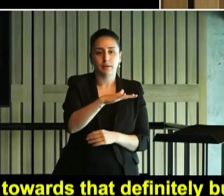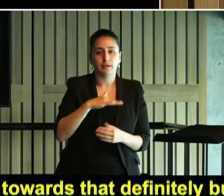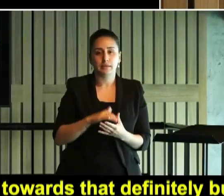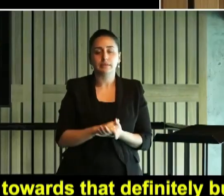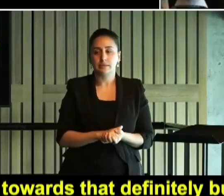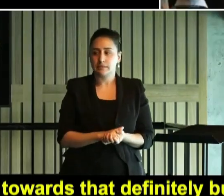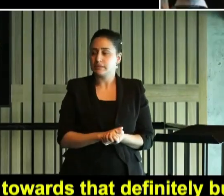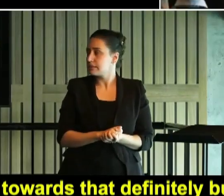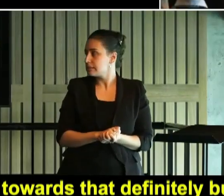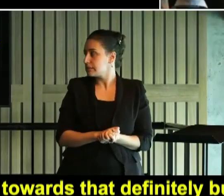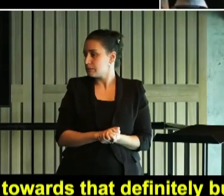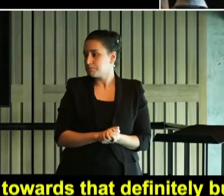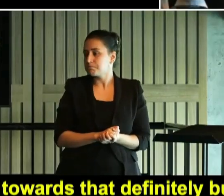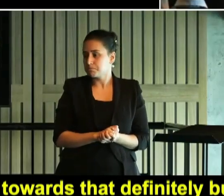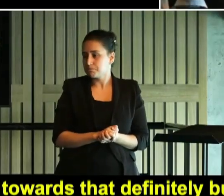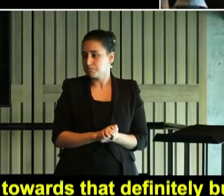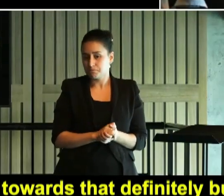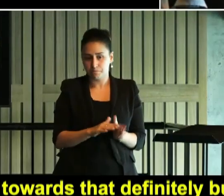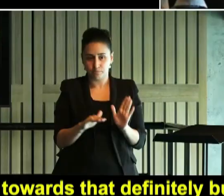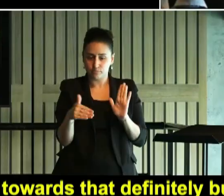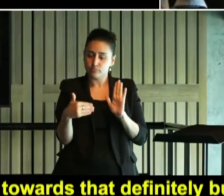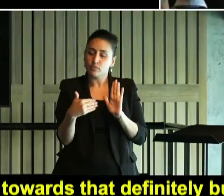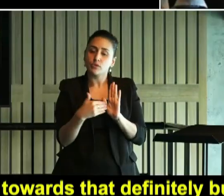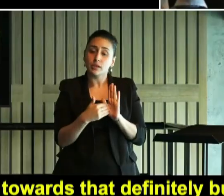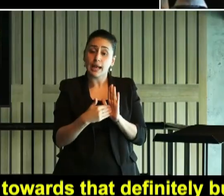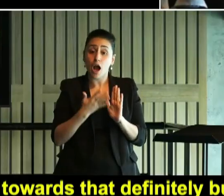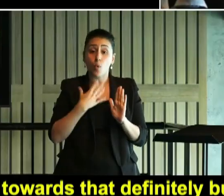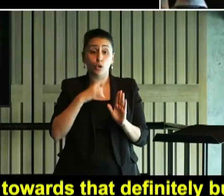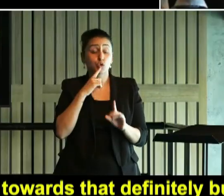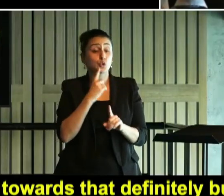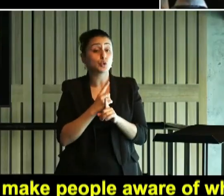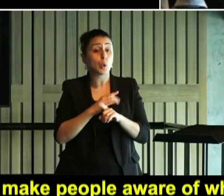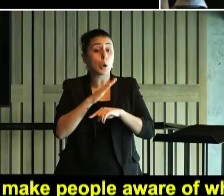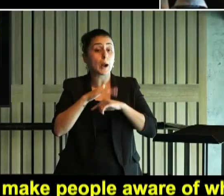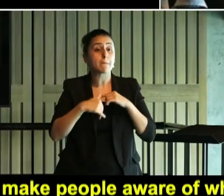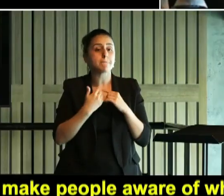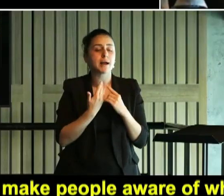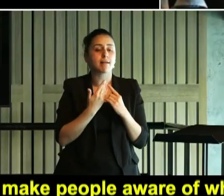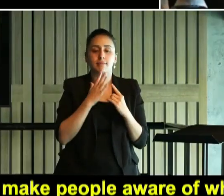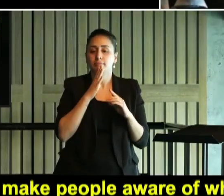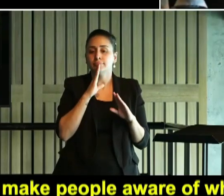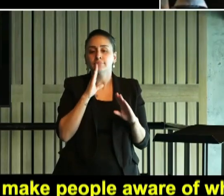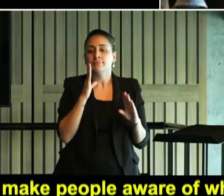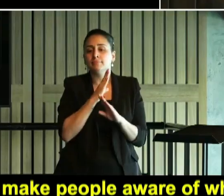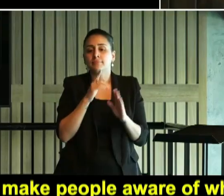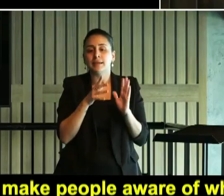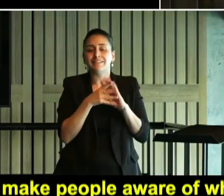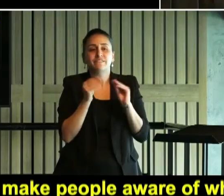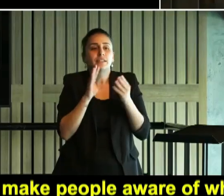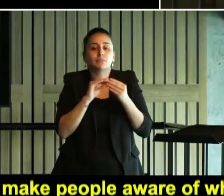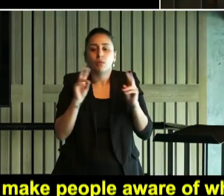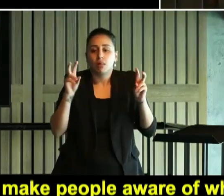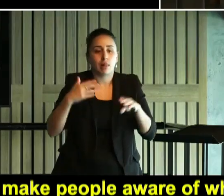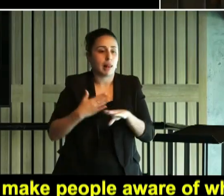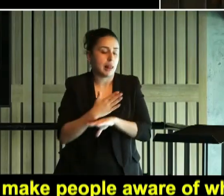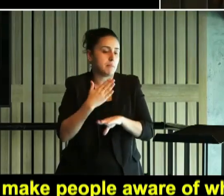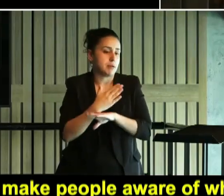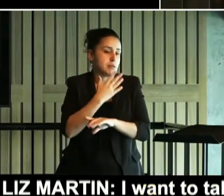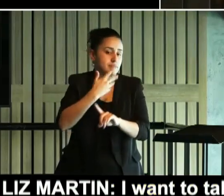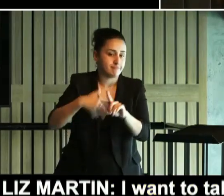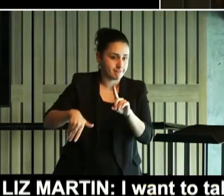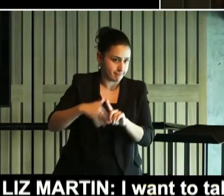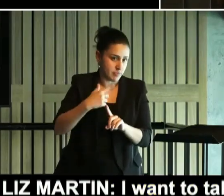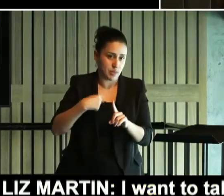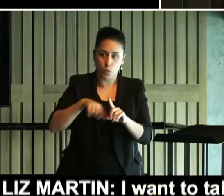I want to talk now about the invisible labour that we all do, educating, advocating, fixing